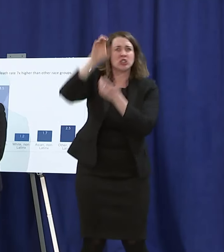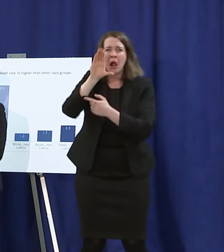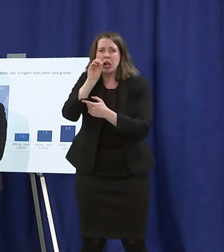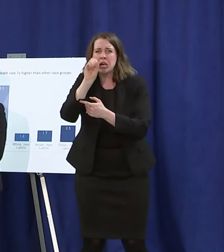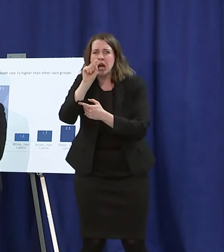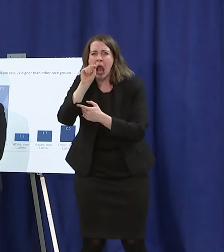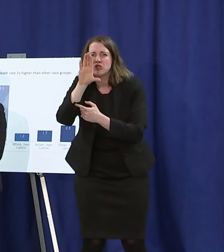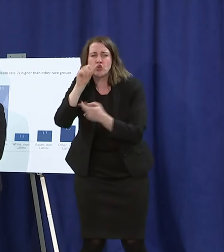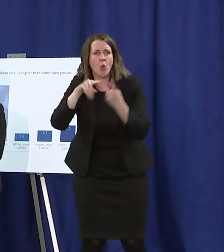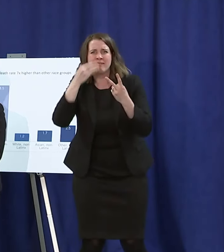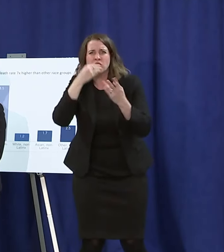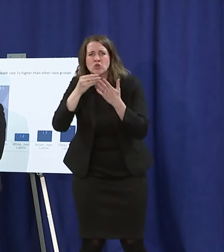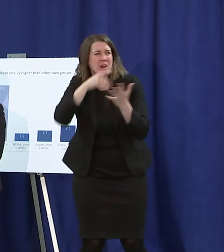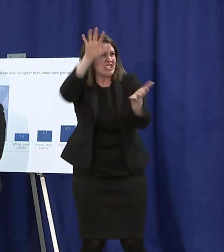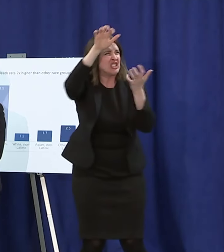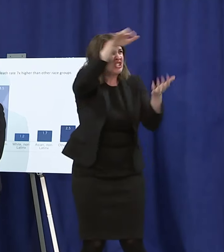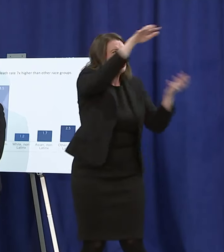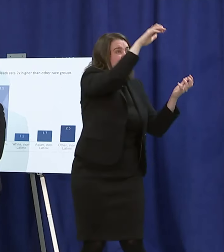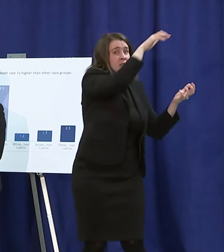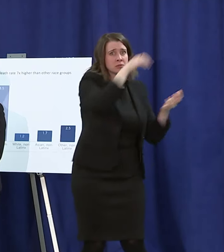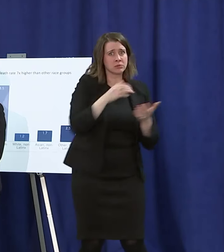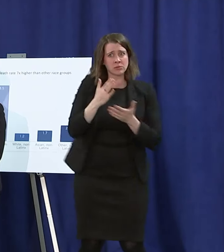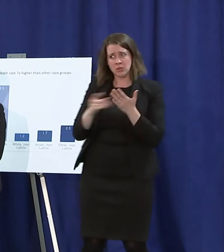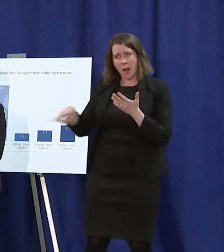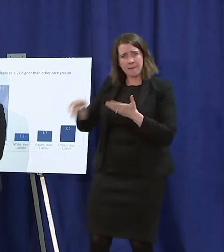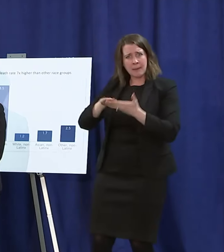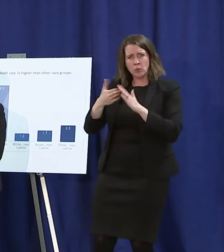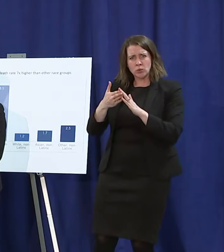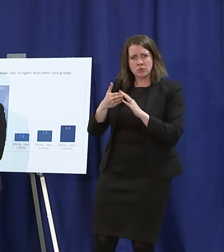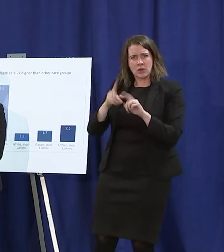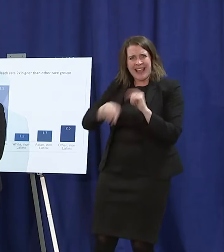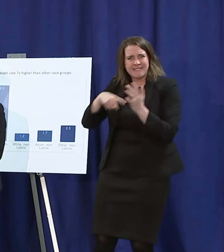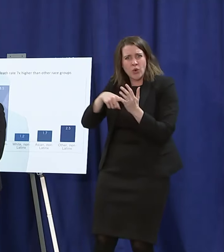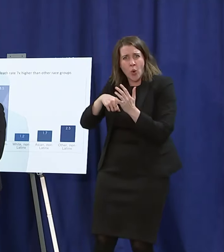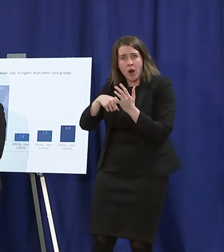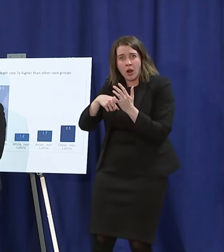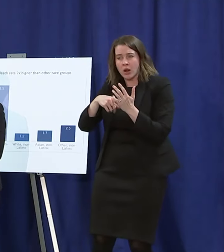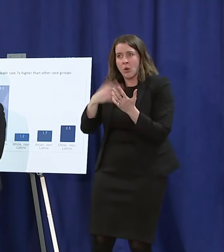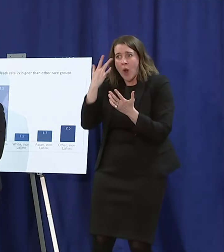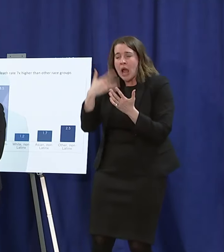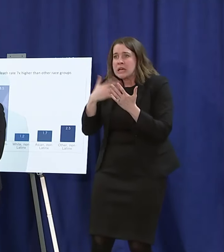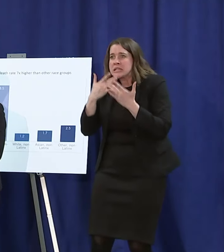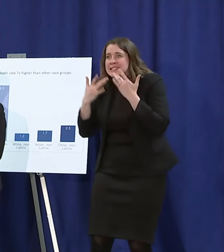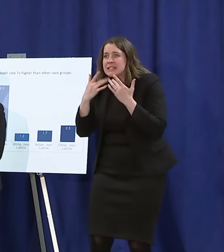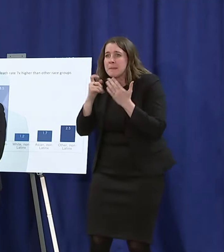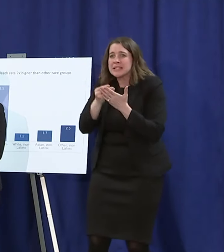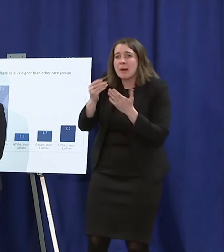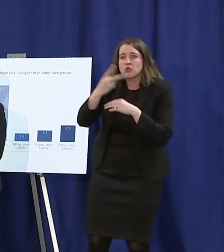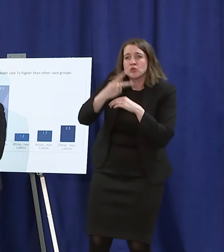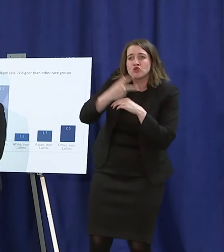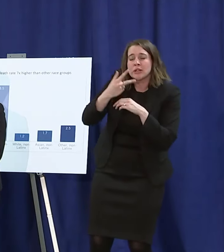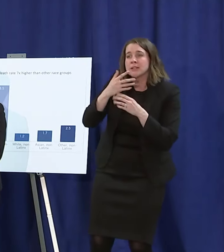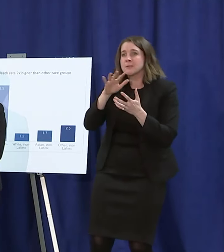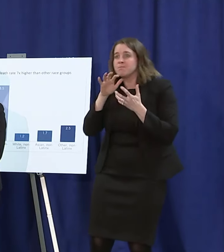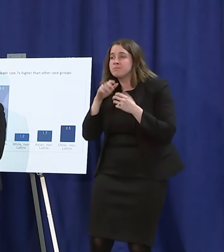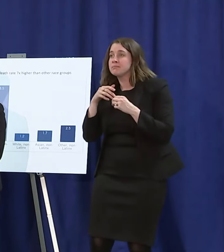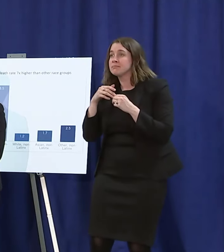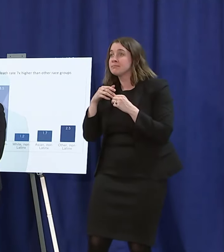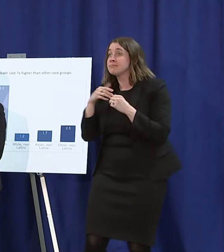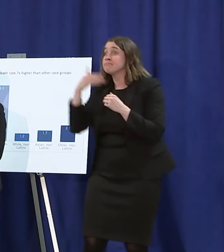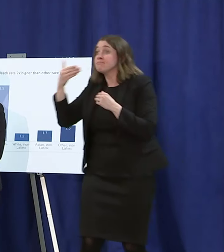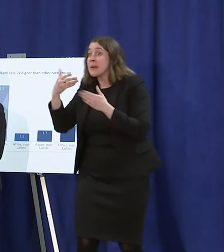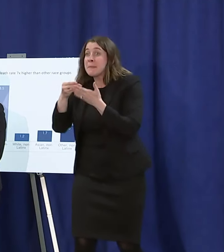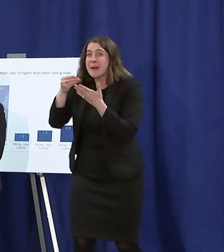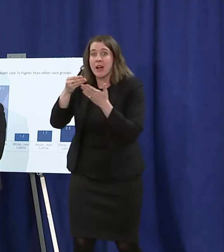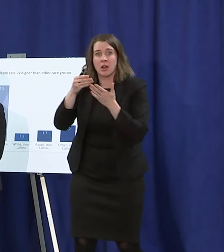Some people need to buy stuff every 2 days because their income comes in daily or every 2 days. So when we hoard and we take things out by the first